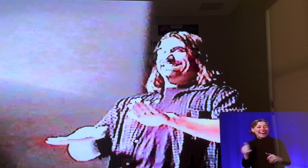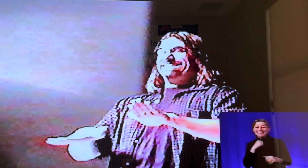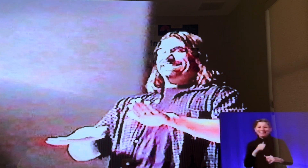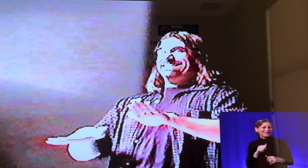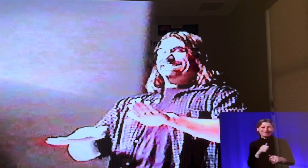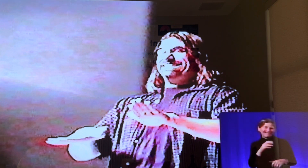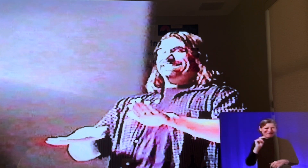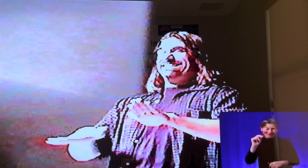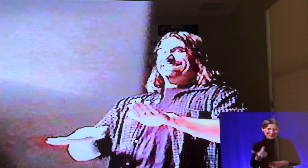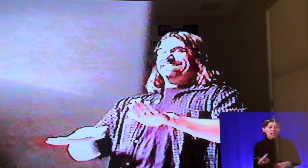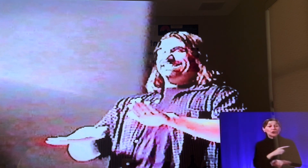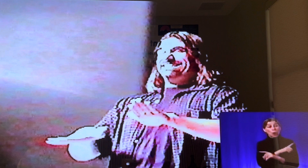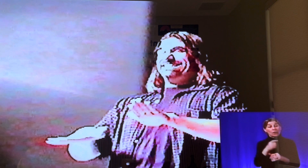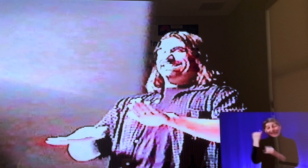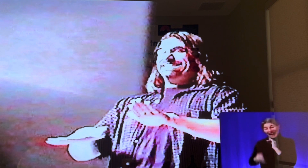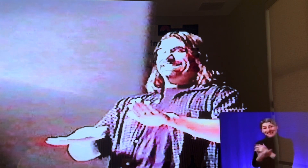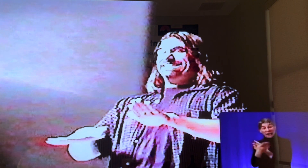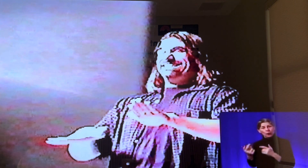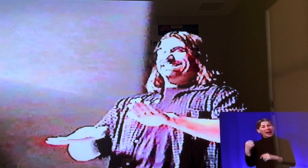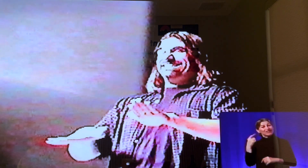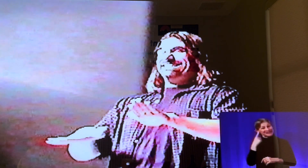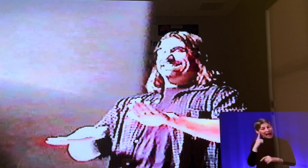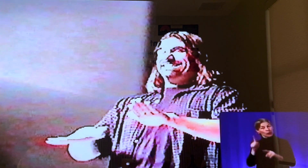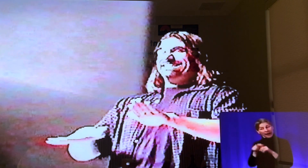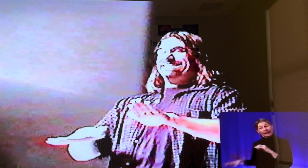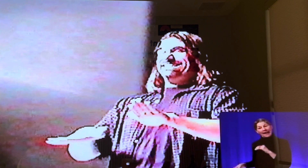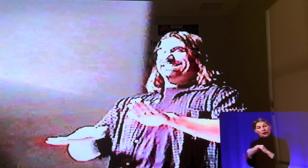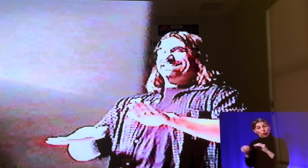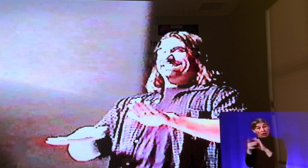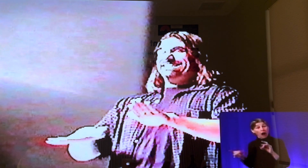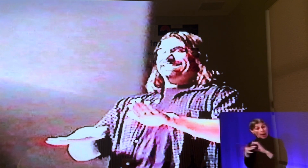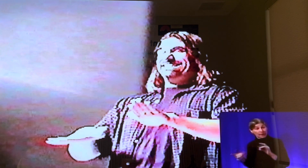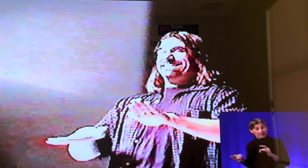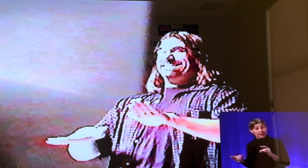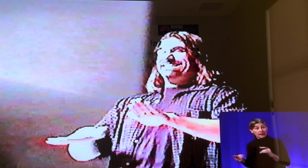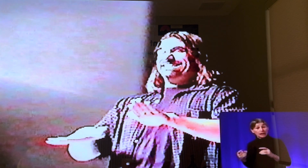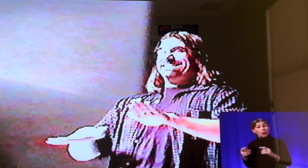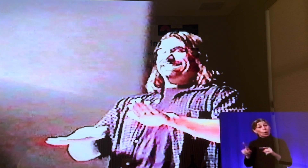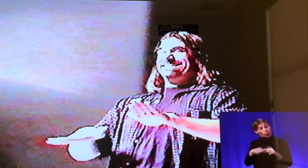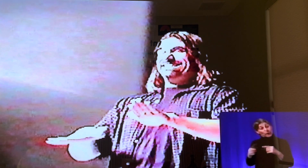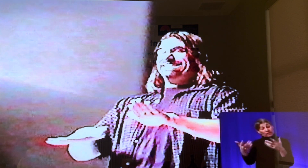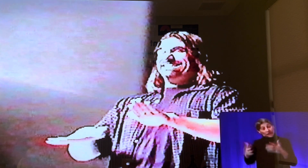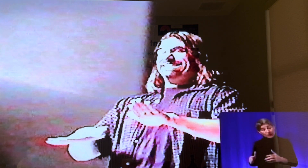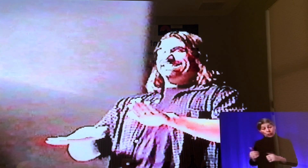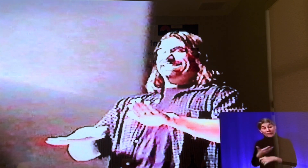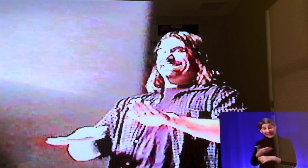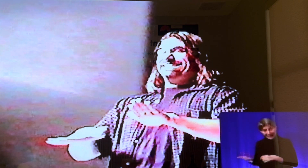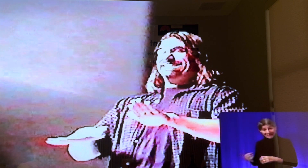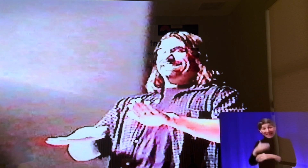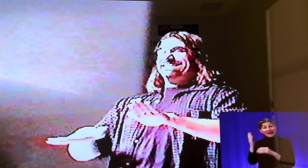thing sound like the editorial comment that it is. So after you get through the things, at the end you say pudding, and then you